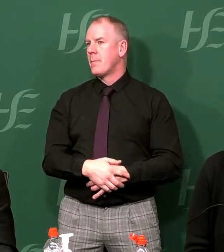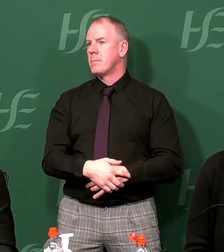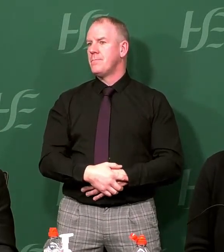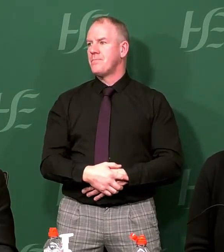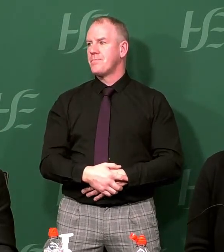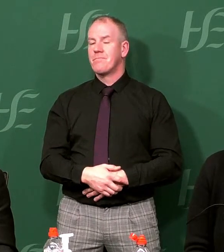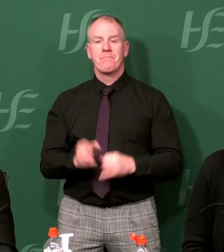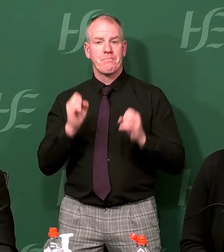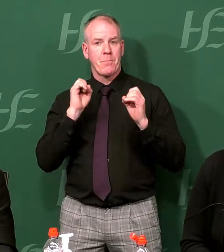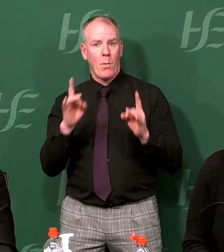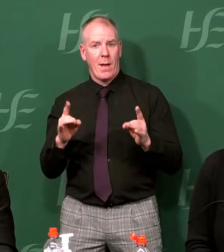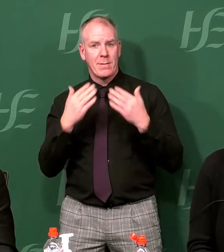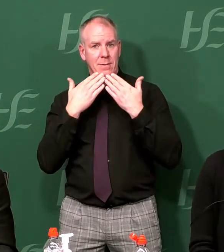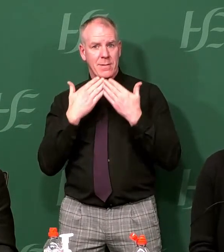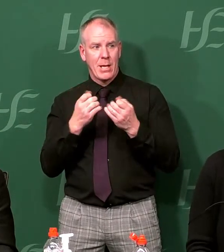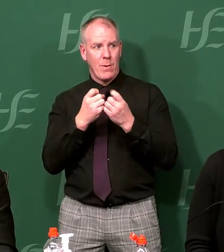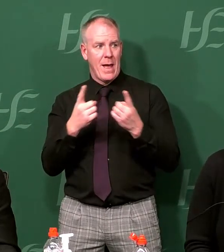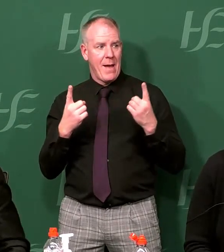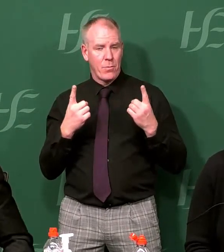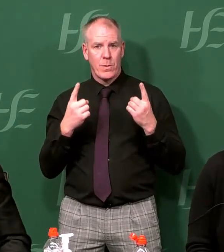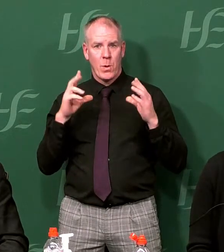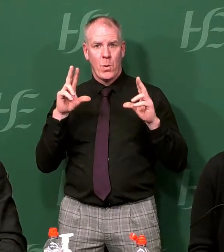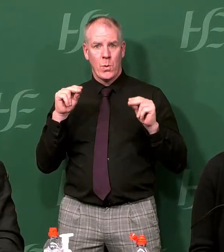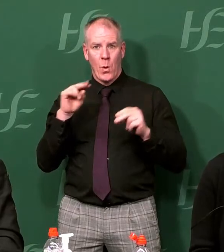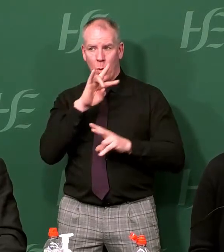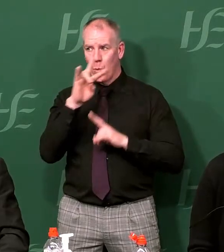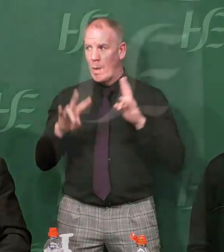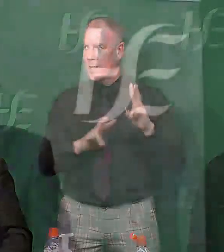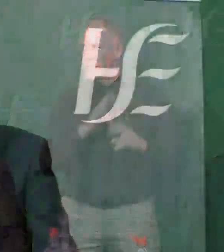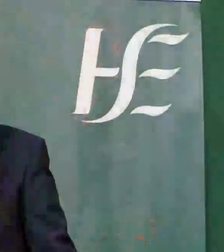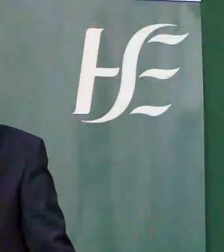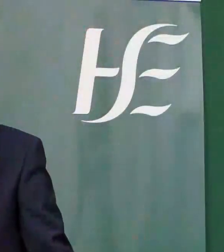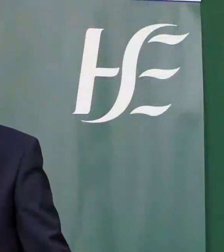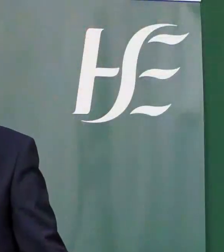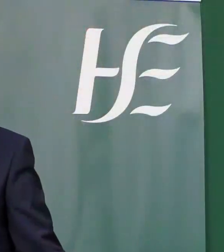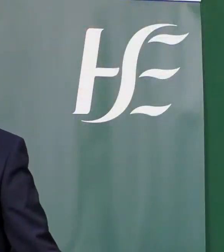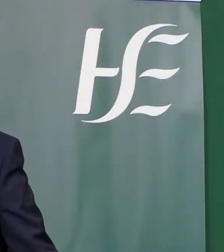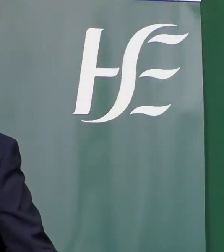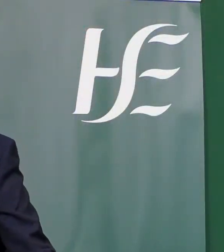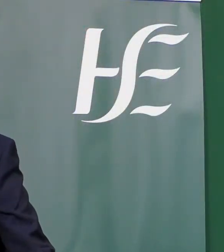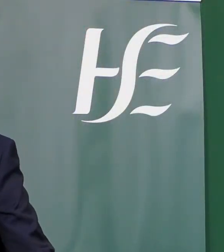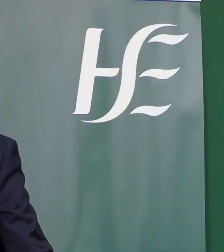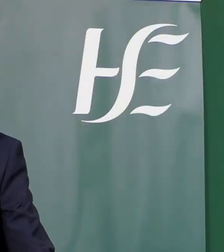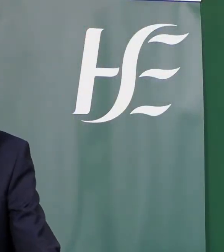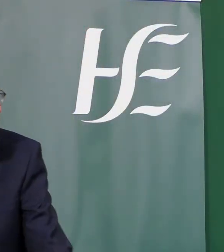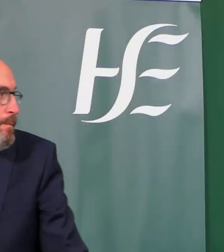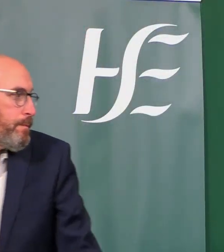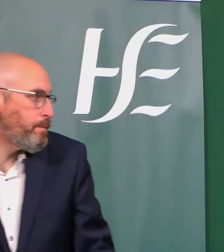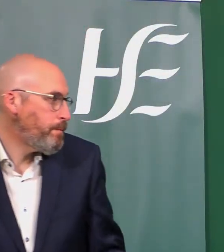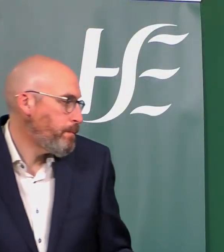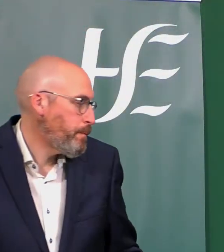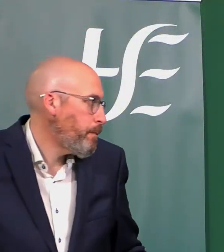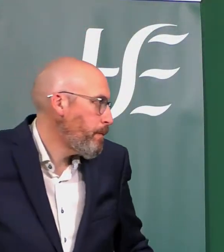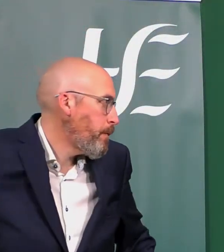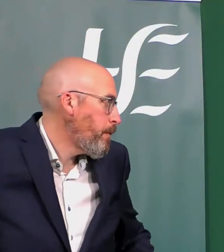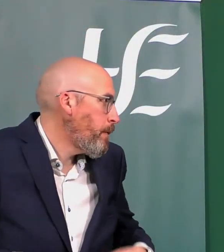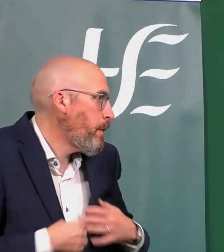Okay, folks, I think you've run out of questions. Okay, so thank you very much, everybody. We'll see you next week. Thank you. Thank you.